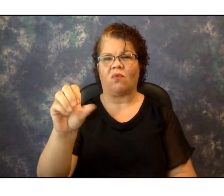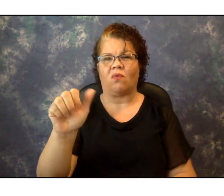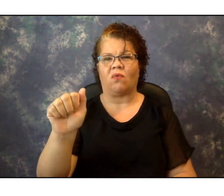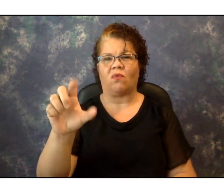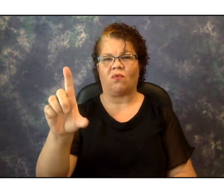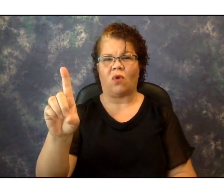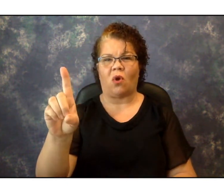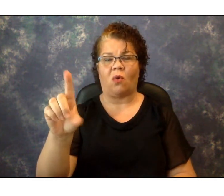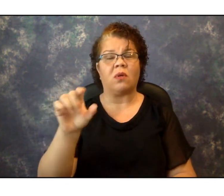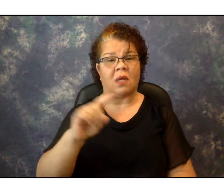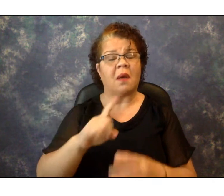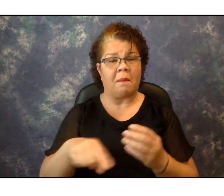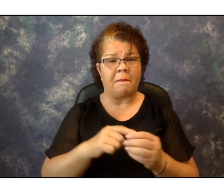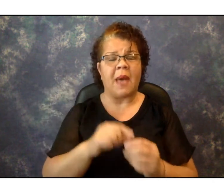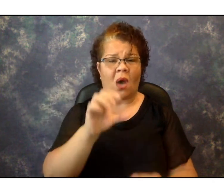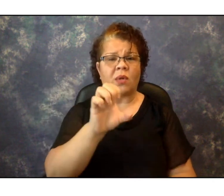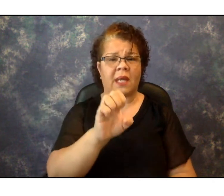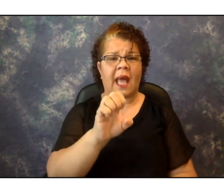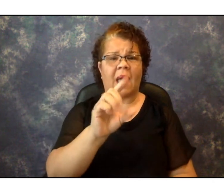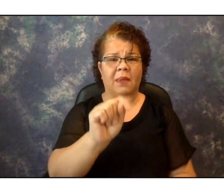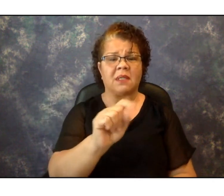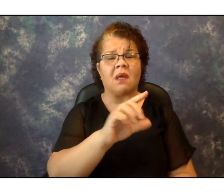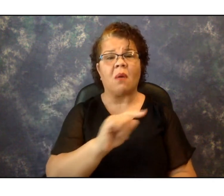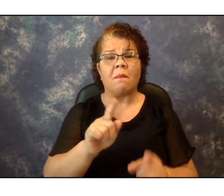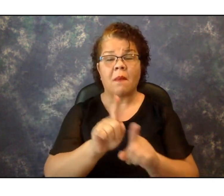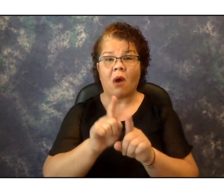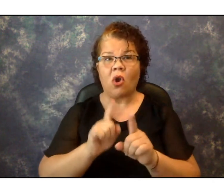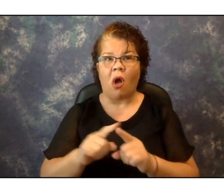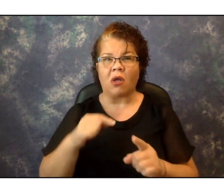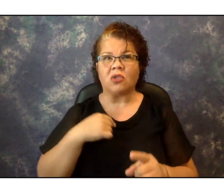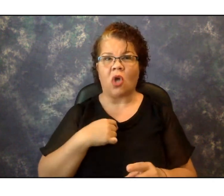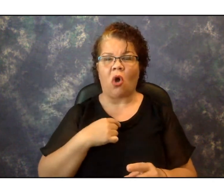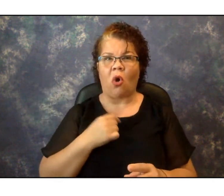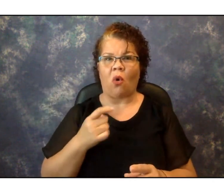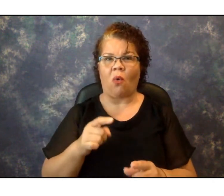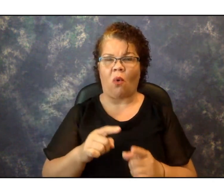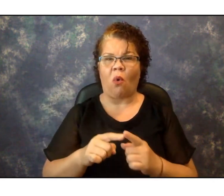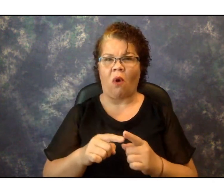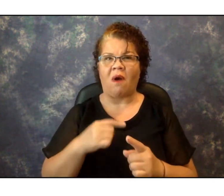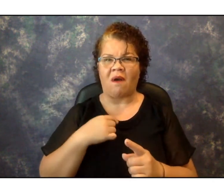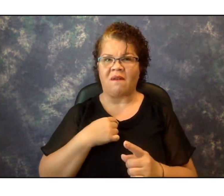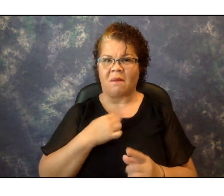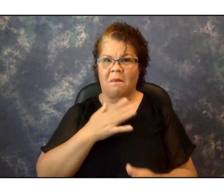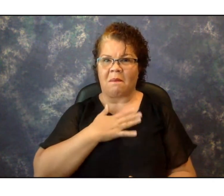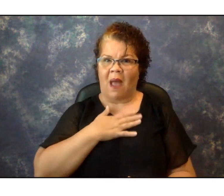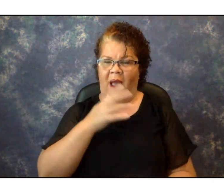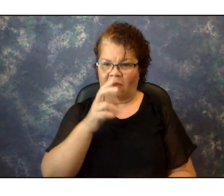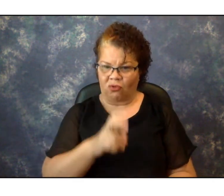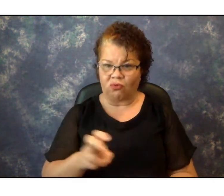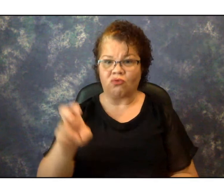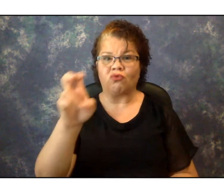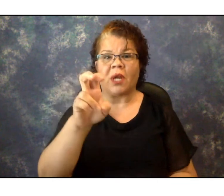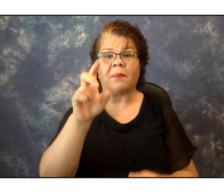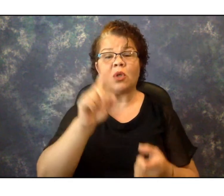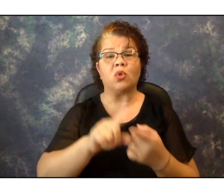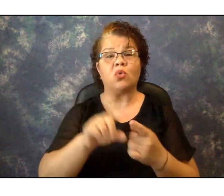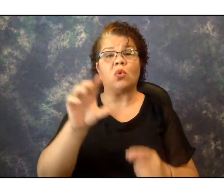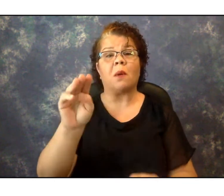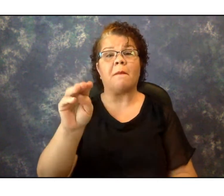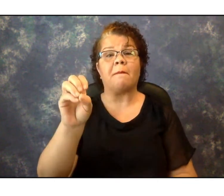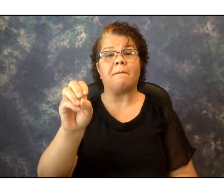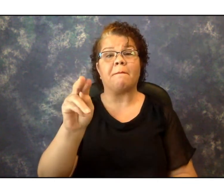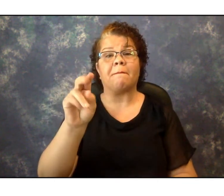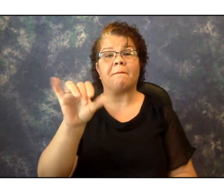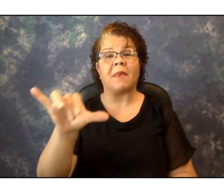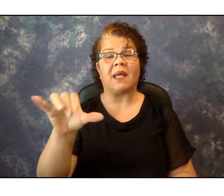but also about this particular pilgrimage I paid to Money, Mississippi, where he was visiting from. He was lynched